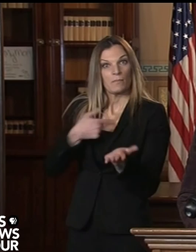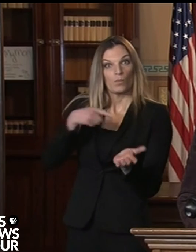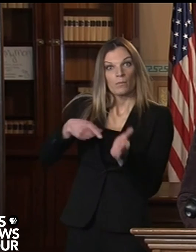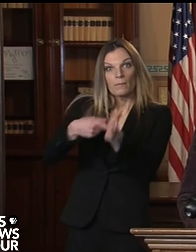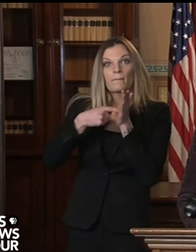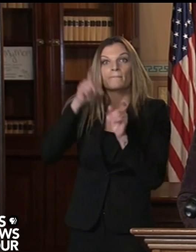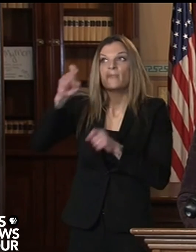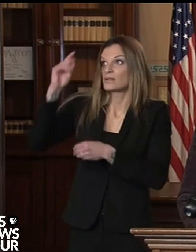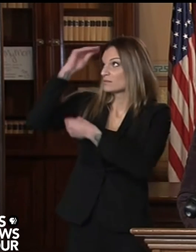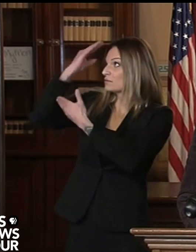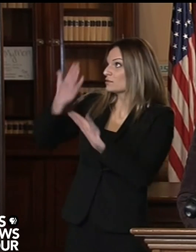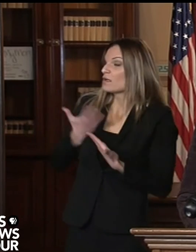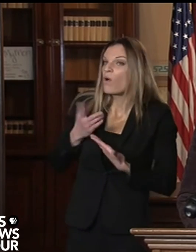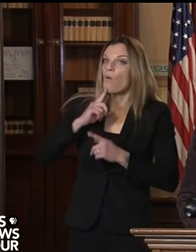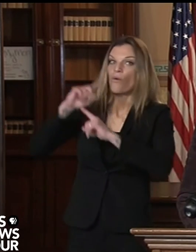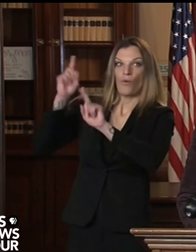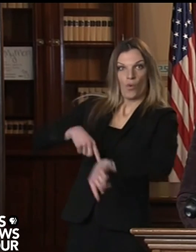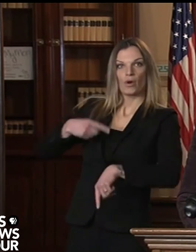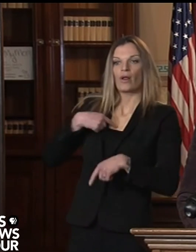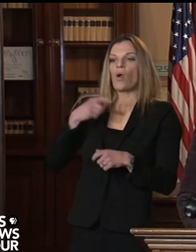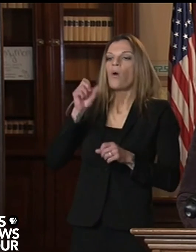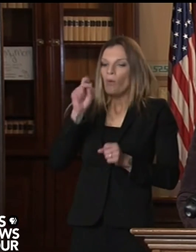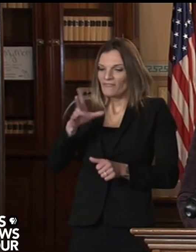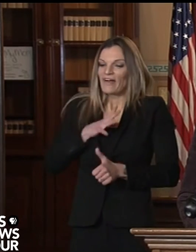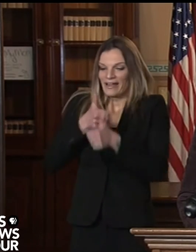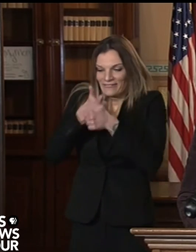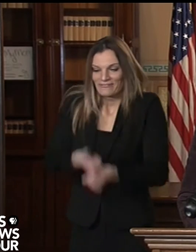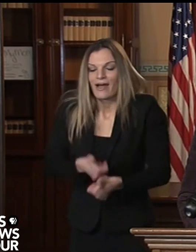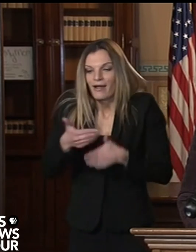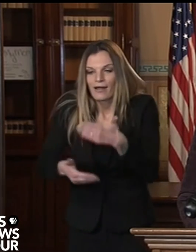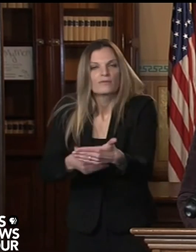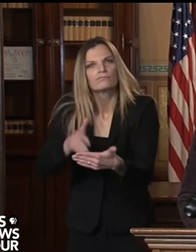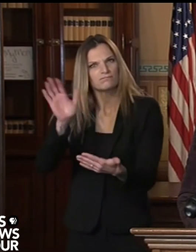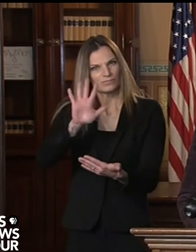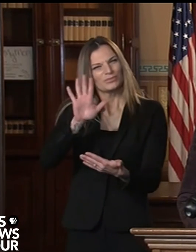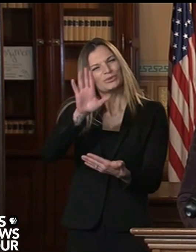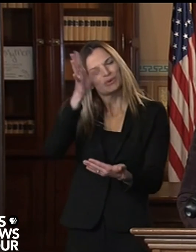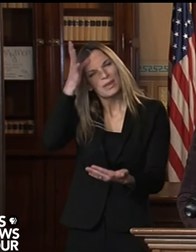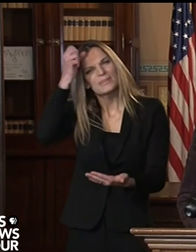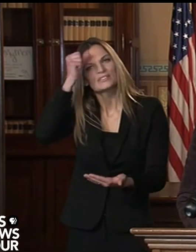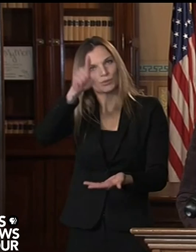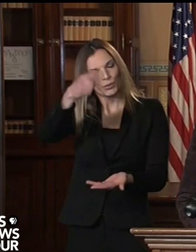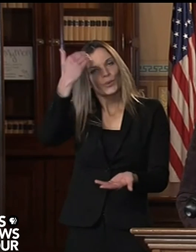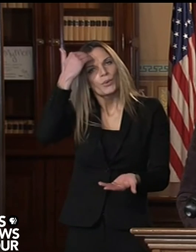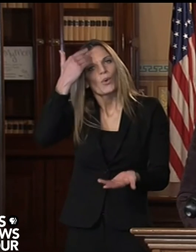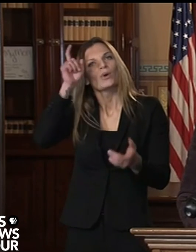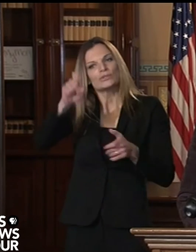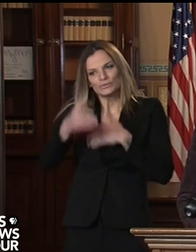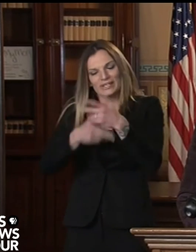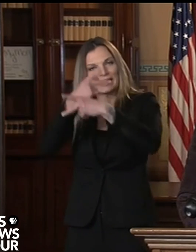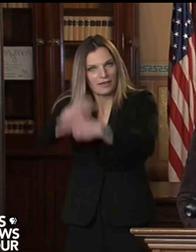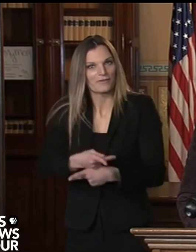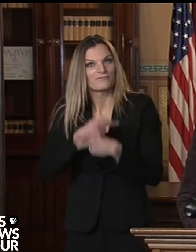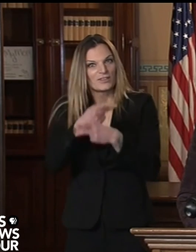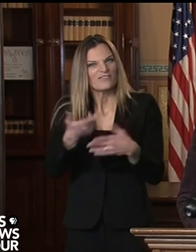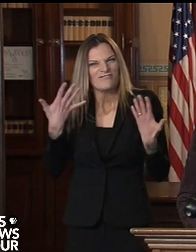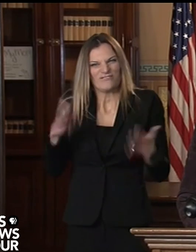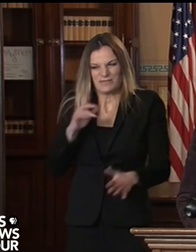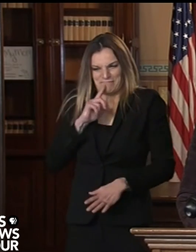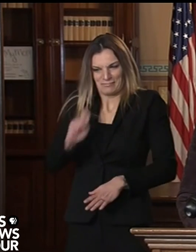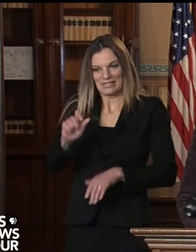know what the right thing to do is. We just need to do it. Because the science is